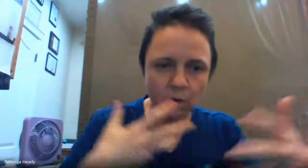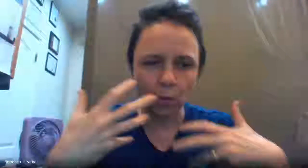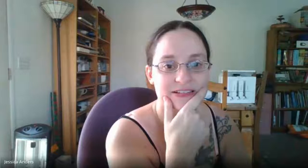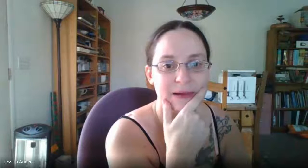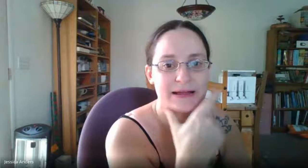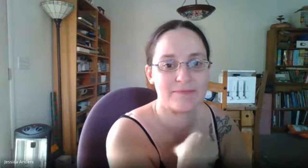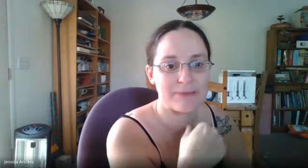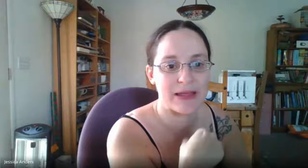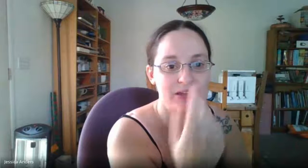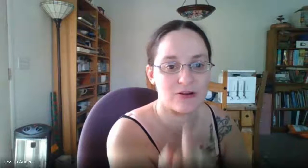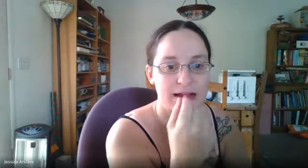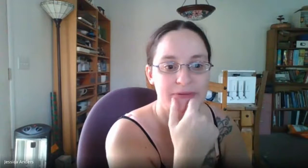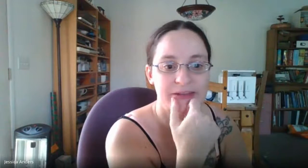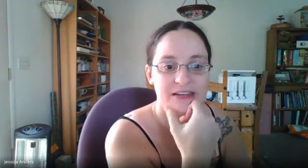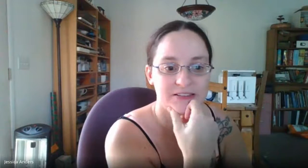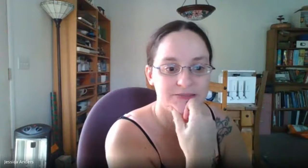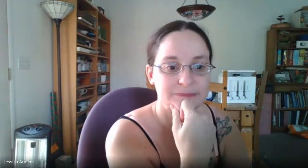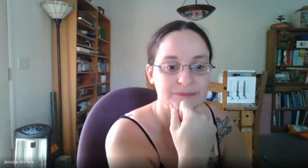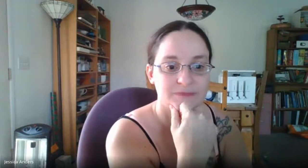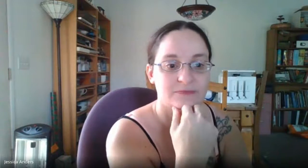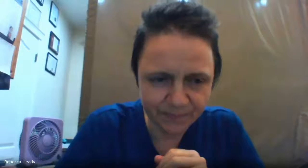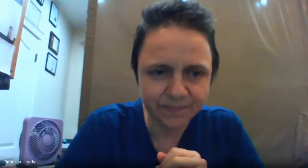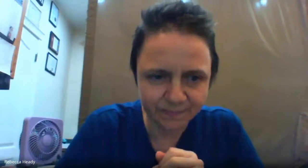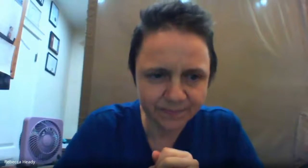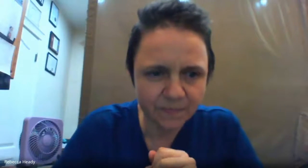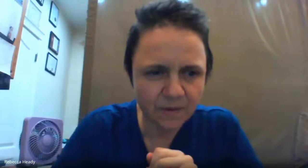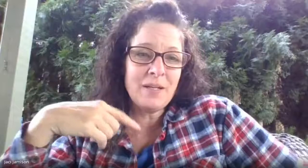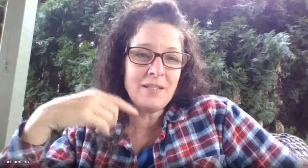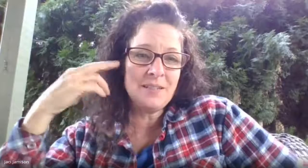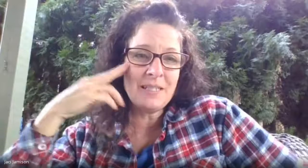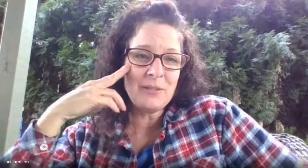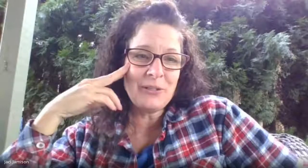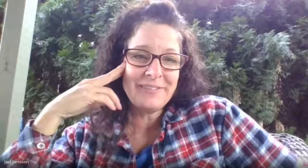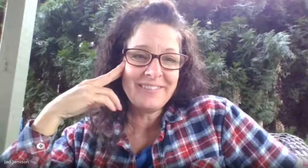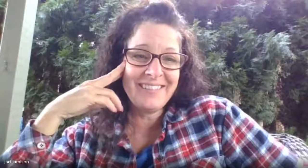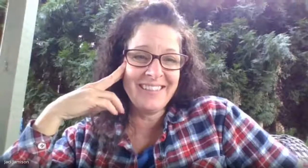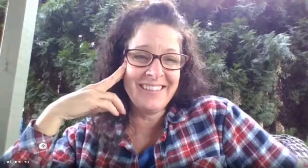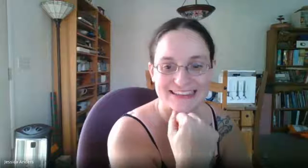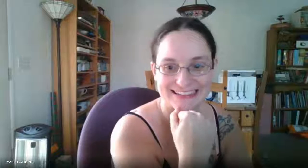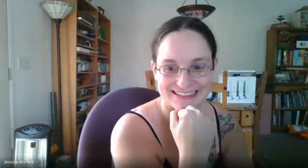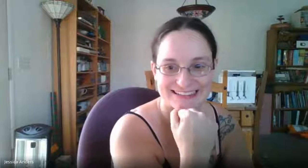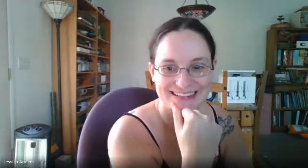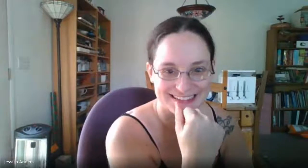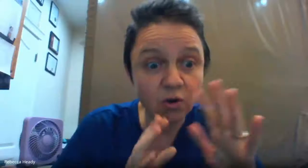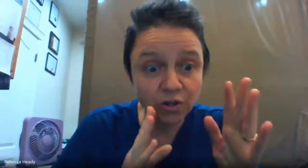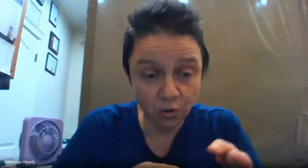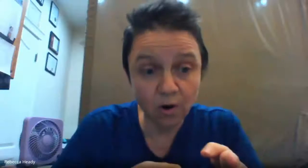It's my baby, her grandbaby. Okay. And her sister, my stepdaughter. Yeah. Oh, okay. So